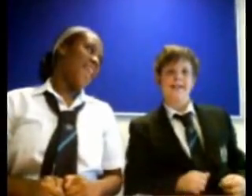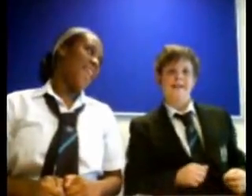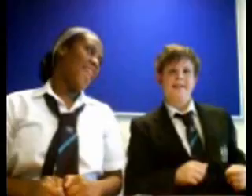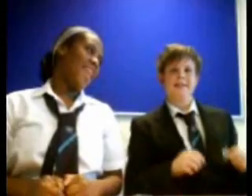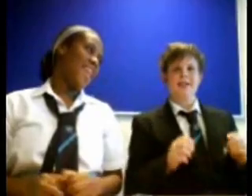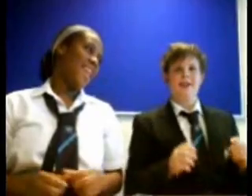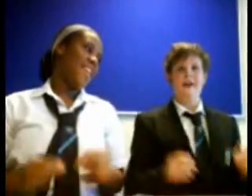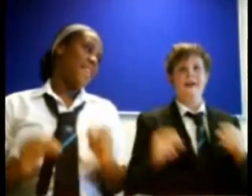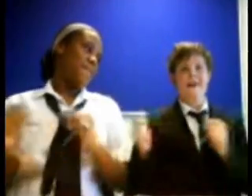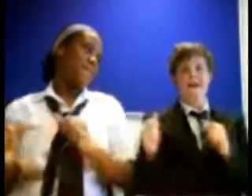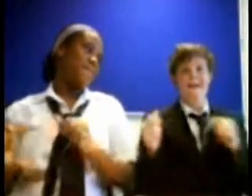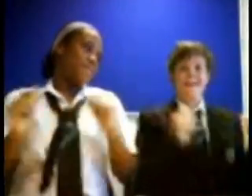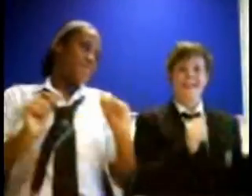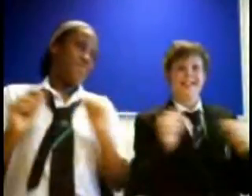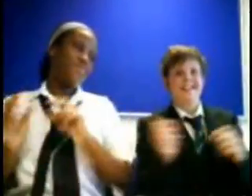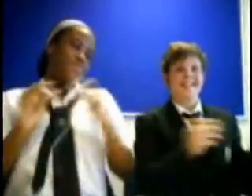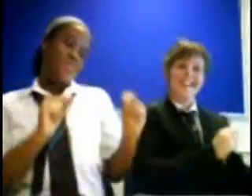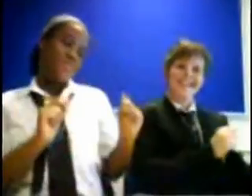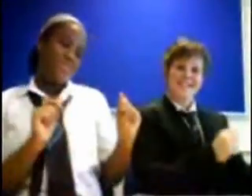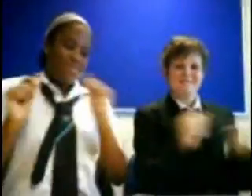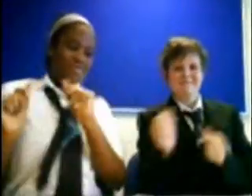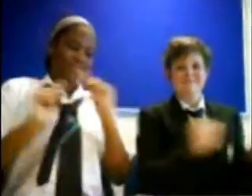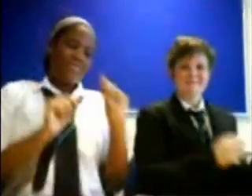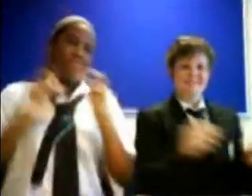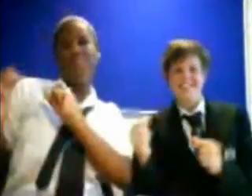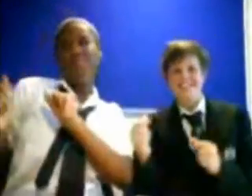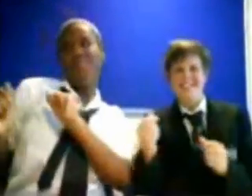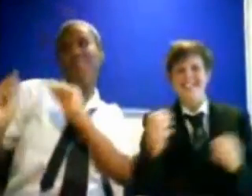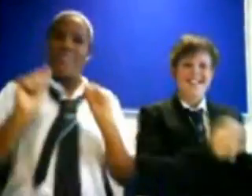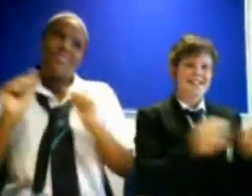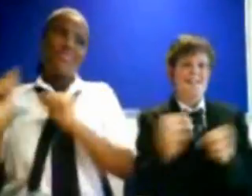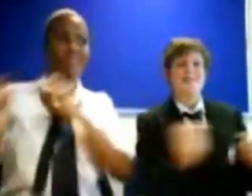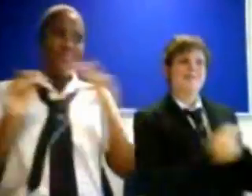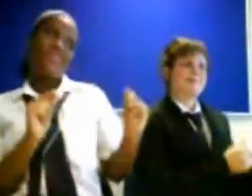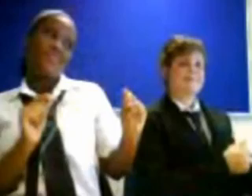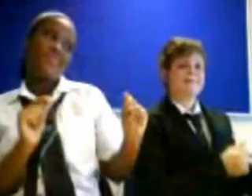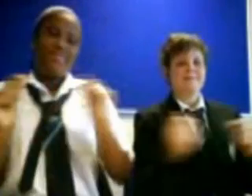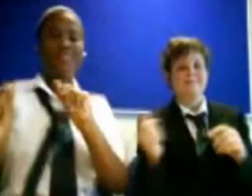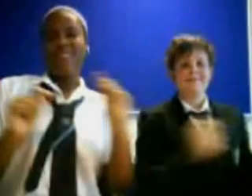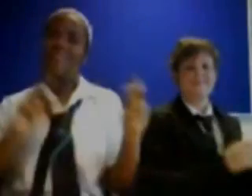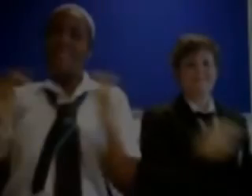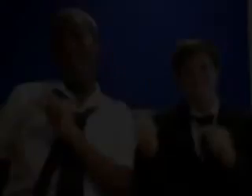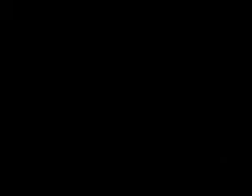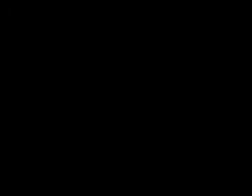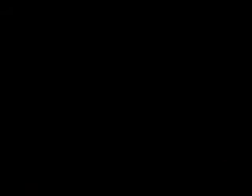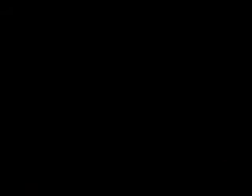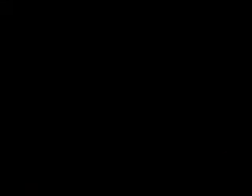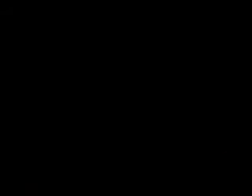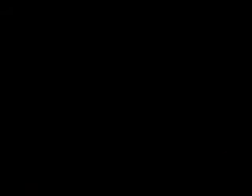trendsetter No big guy chubby checker And you no double decker And you the doctor prefer You a tad and pepper Them a quitter, them a fritter You a